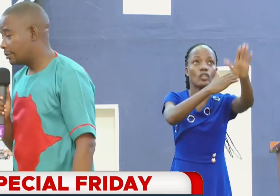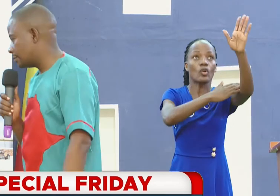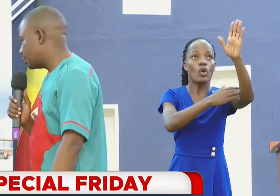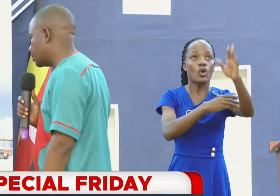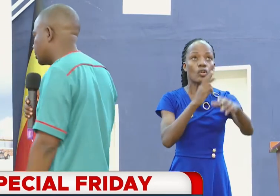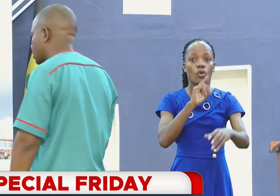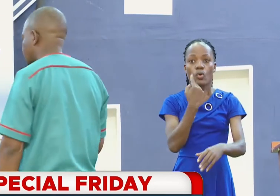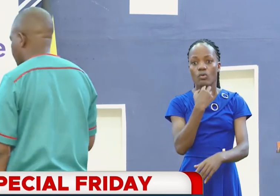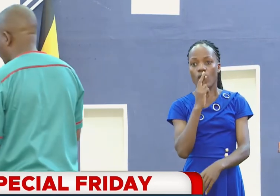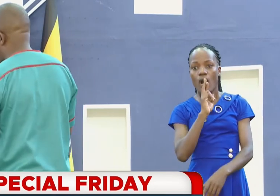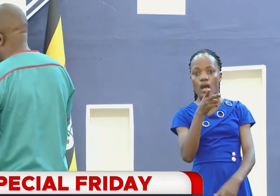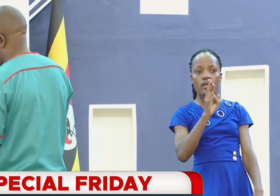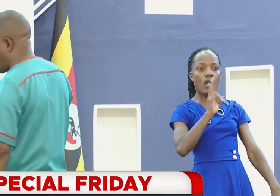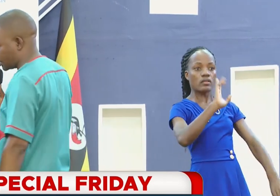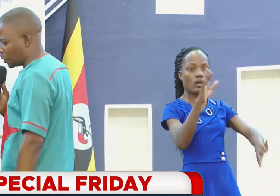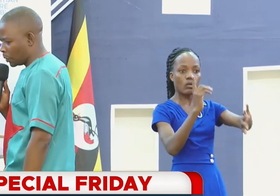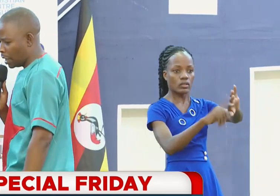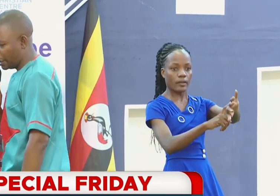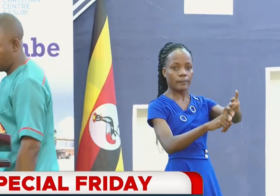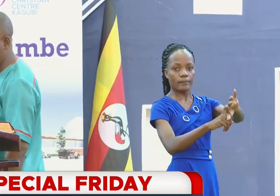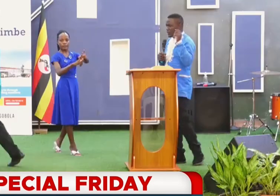holding on to the Lord who answers. Amen.